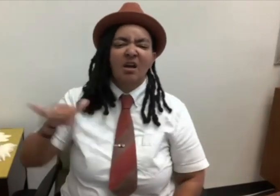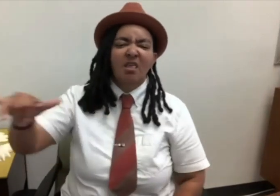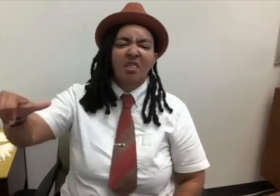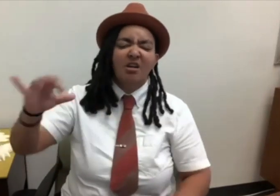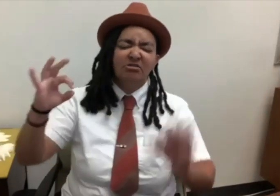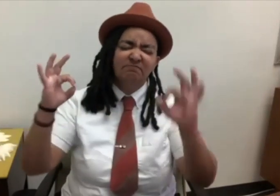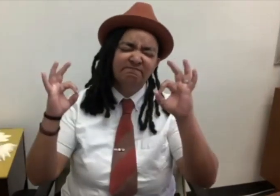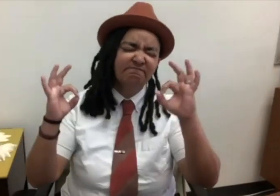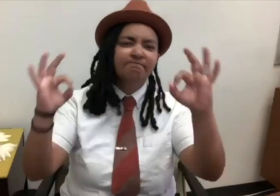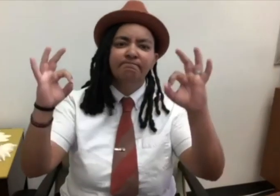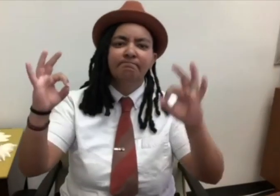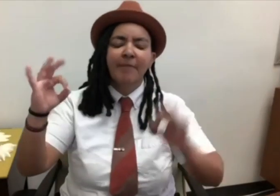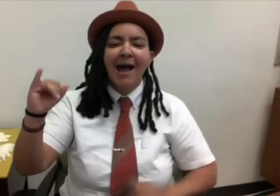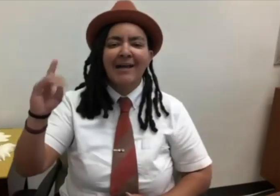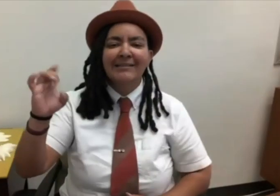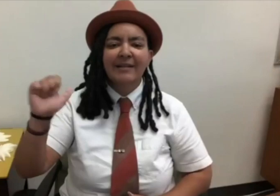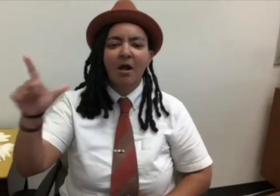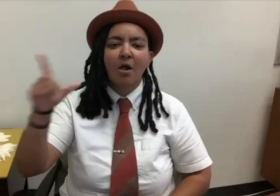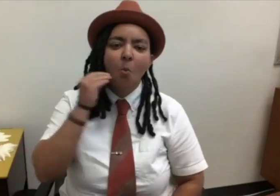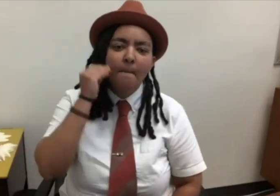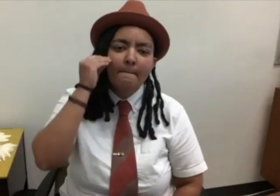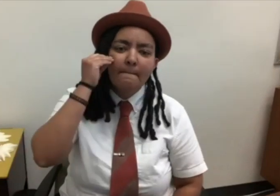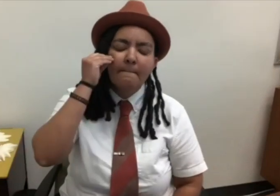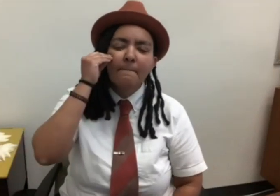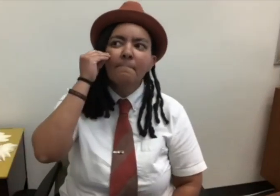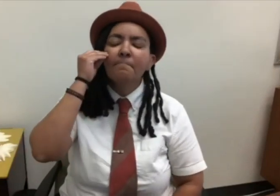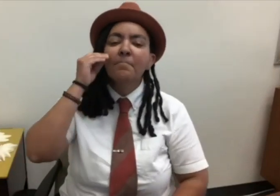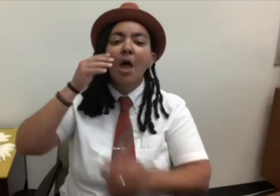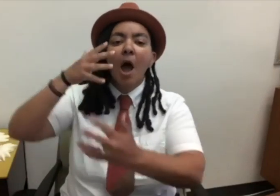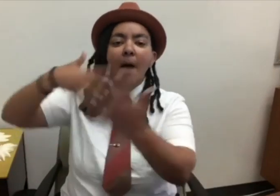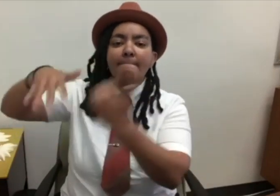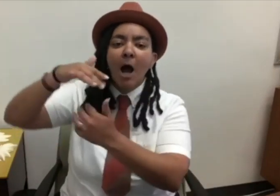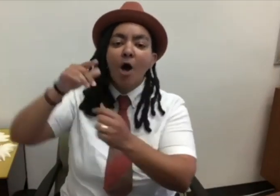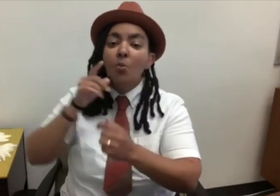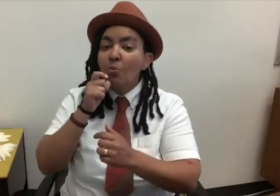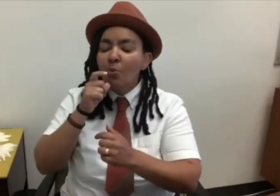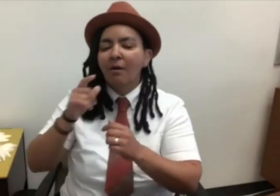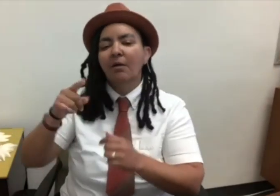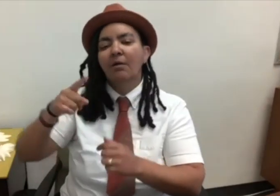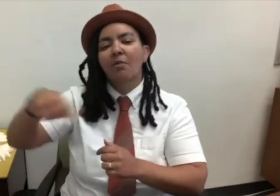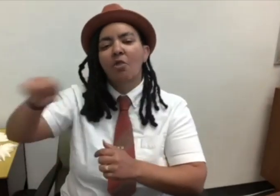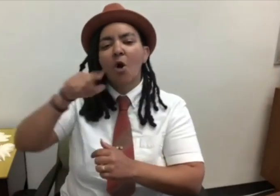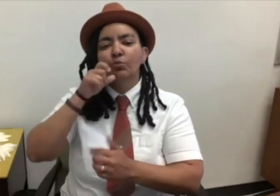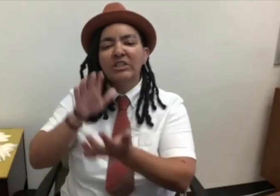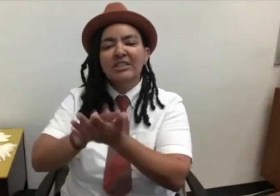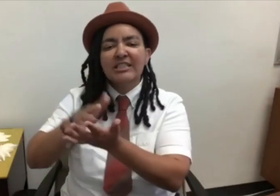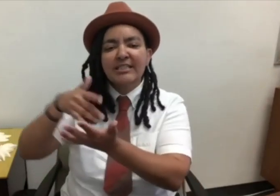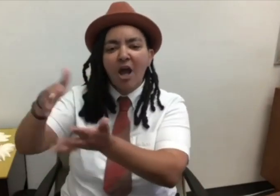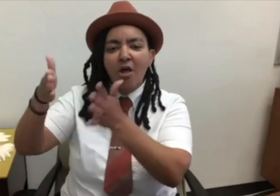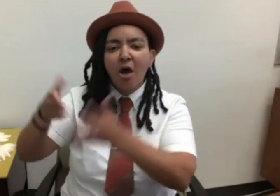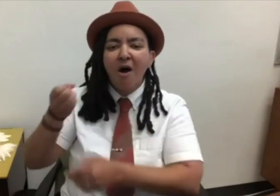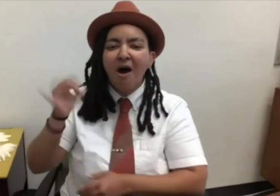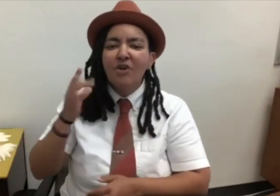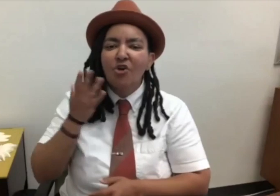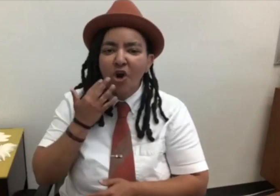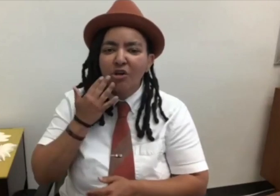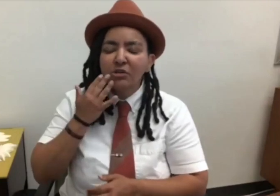another journal and realized that this new journal, this digital journal, was going to be someplace where I could find a home. And